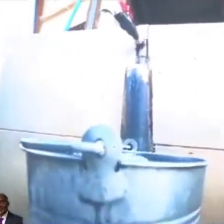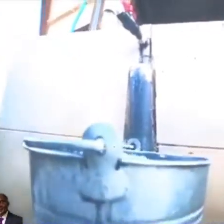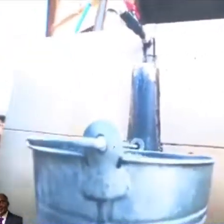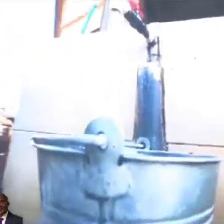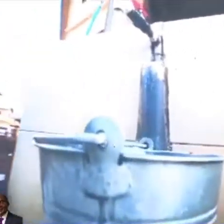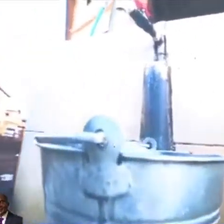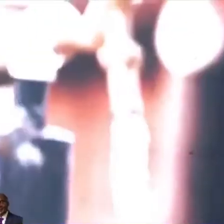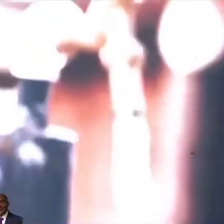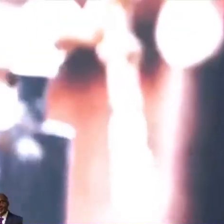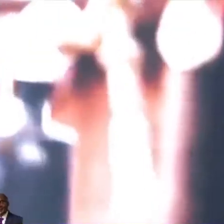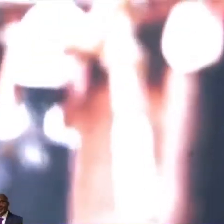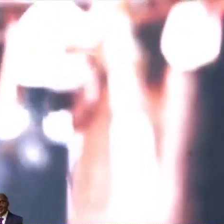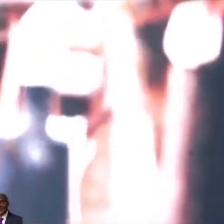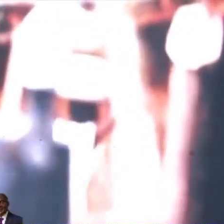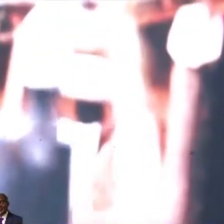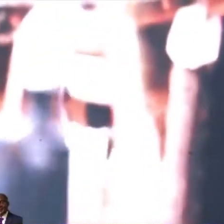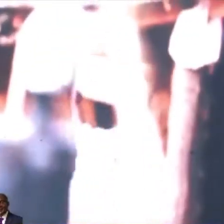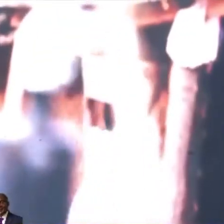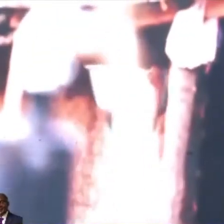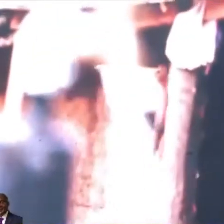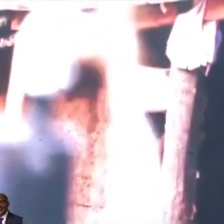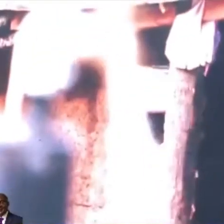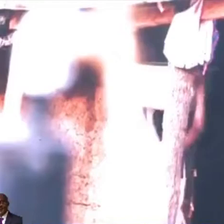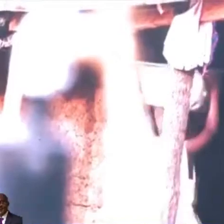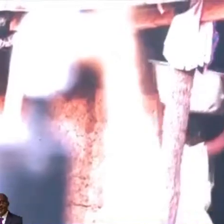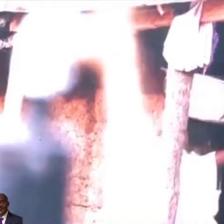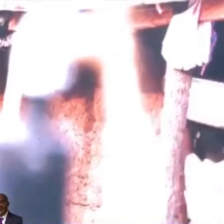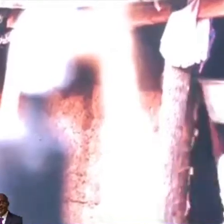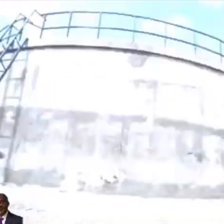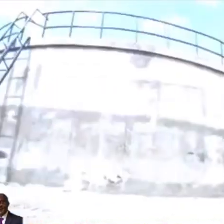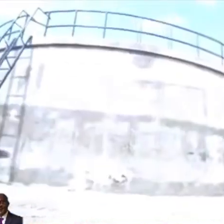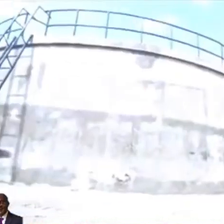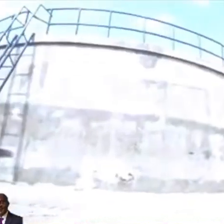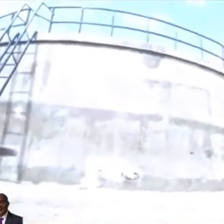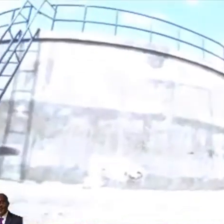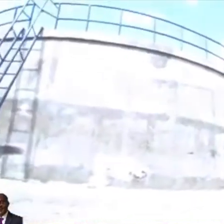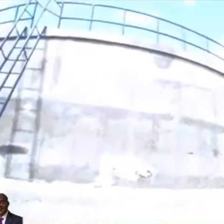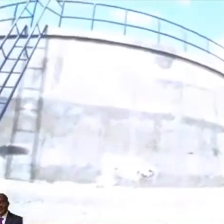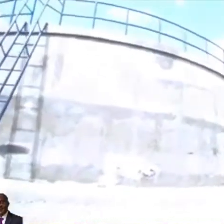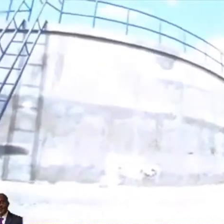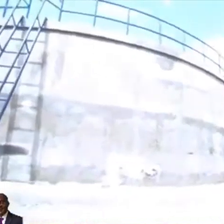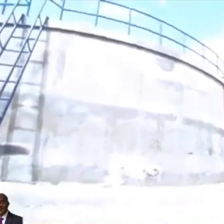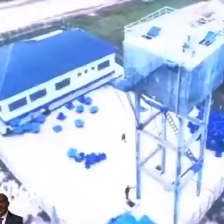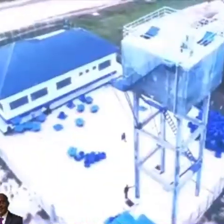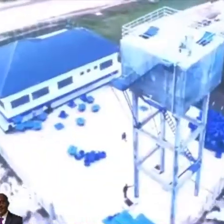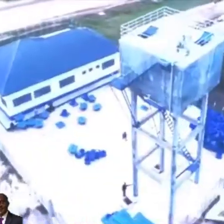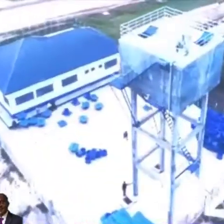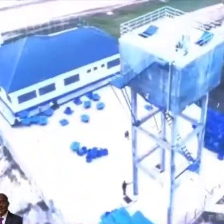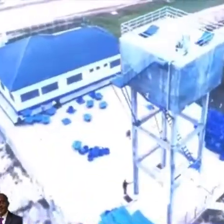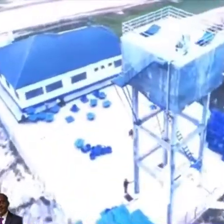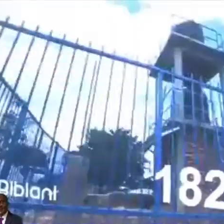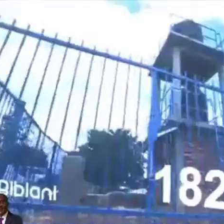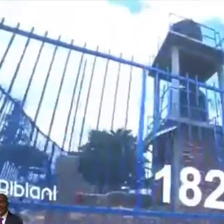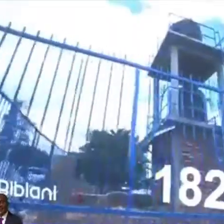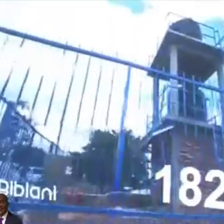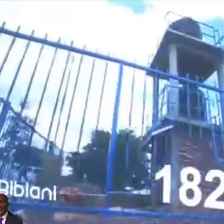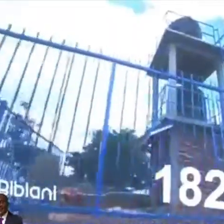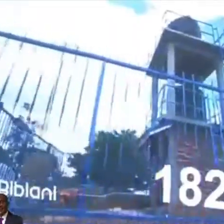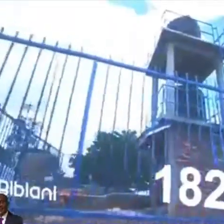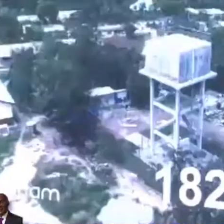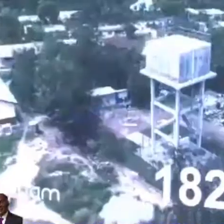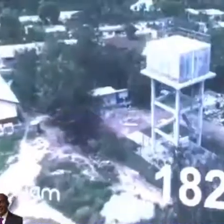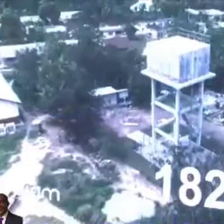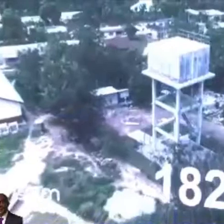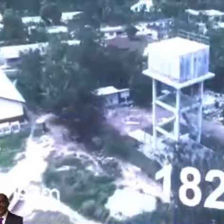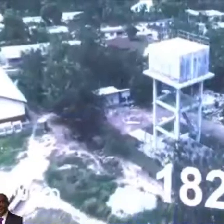reduced from nearly a kilometer to just a few yards. Like this one here in Ajumako, there are 182 more